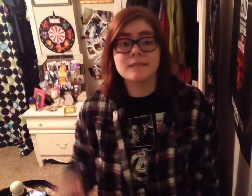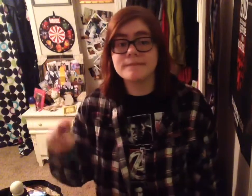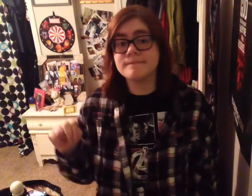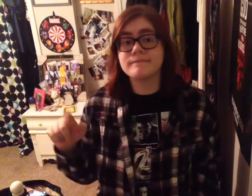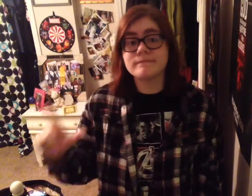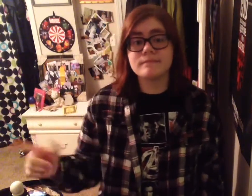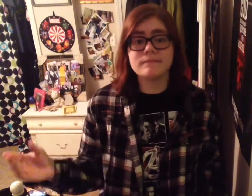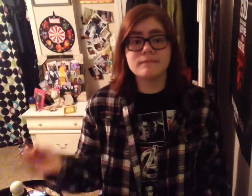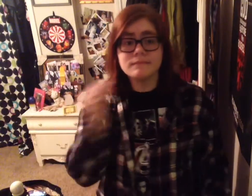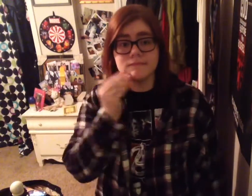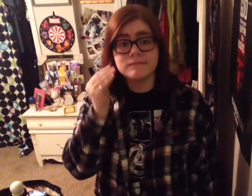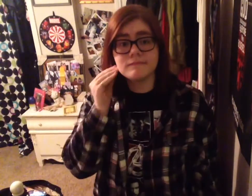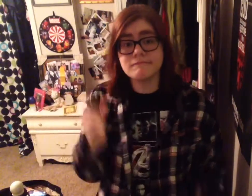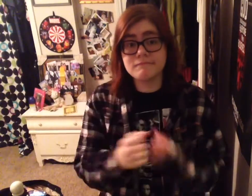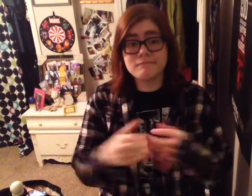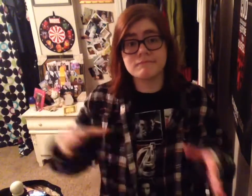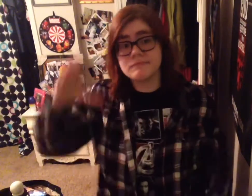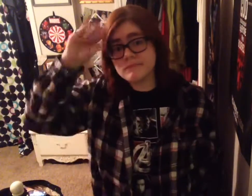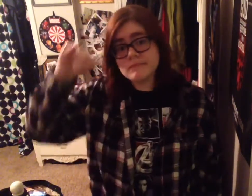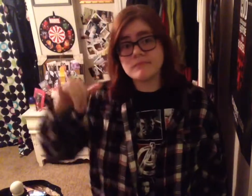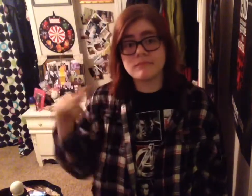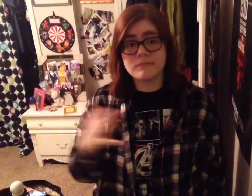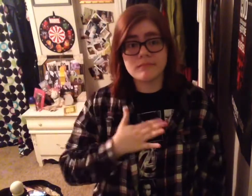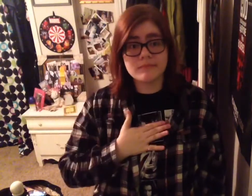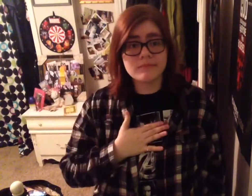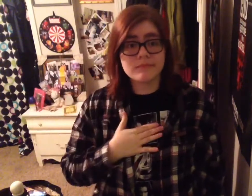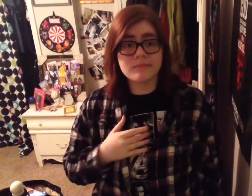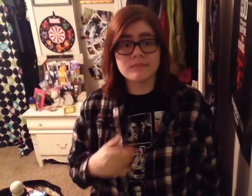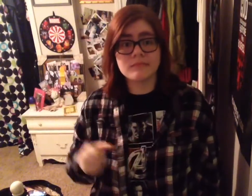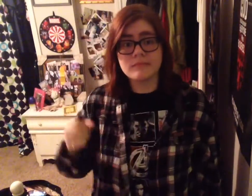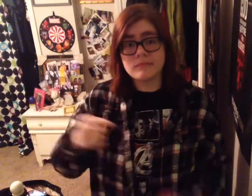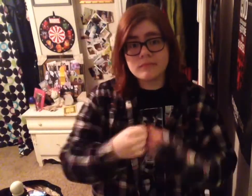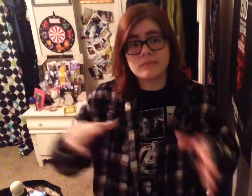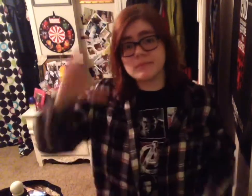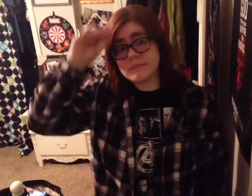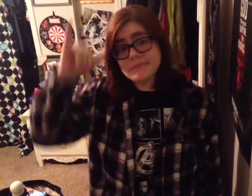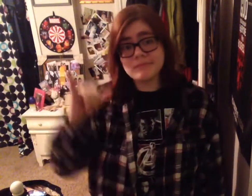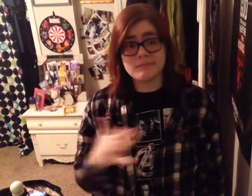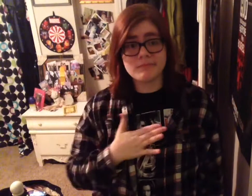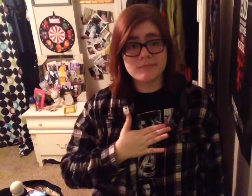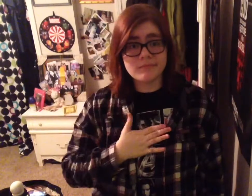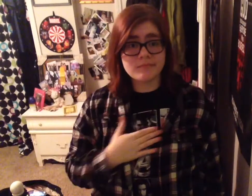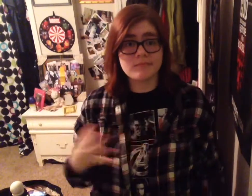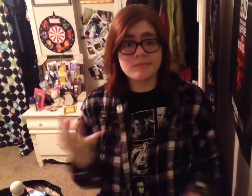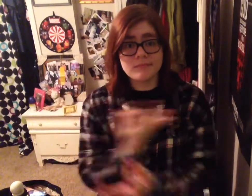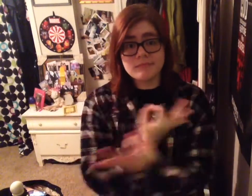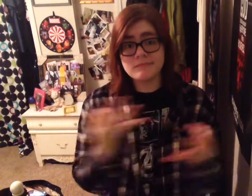Neverland is home to lost boys like me And lost boys like me are free